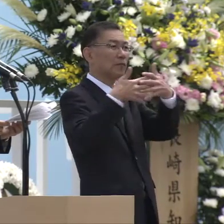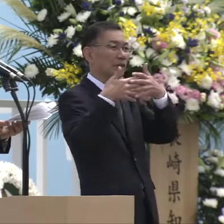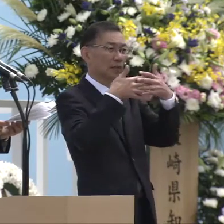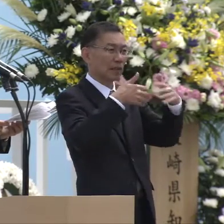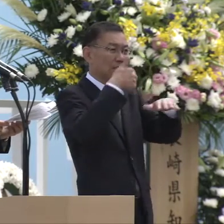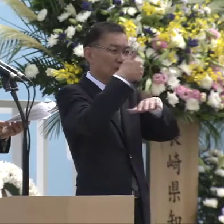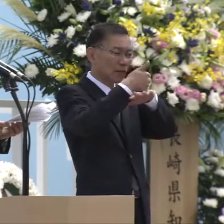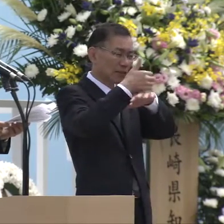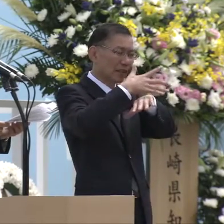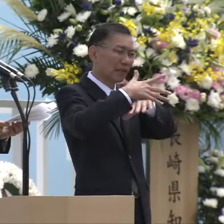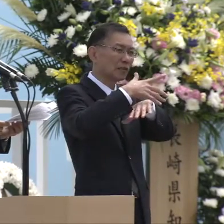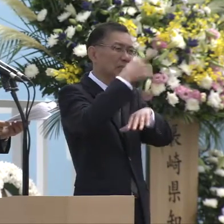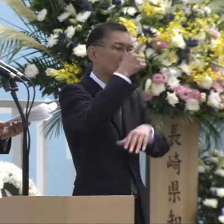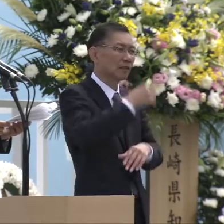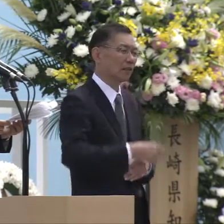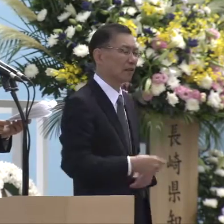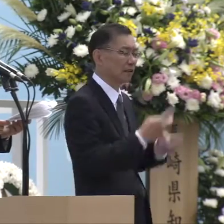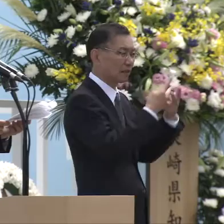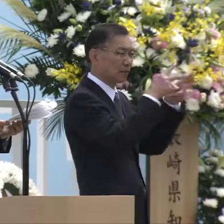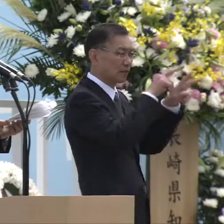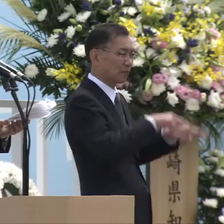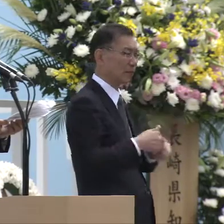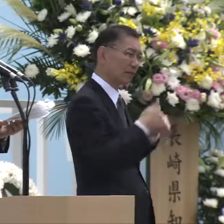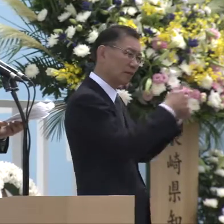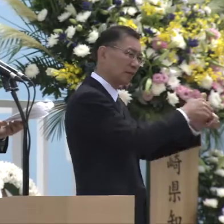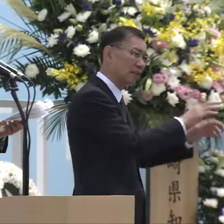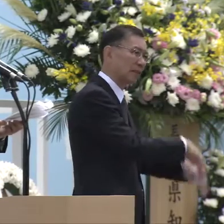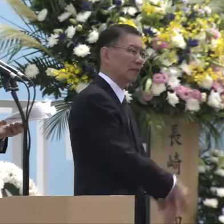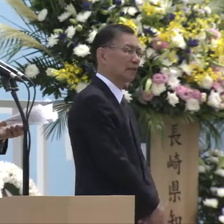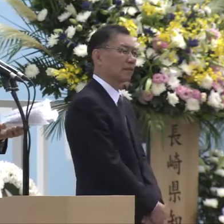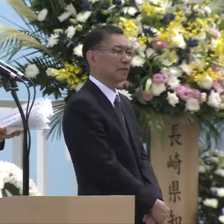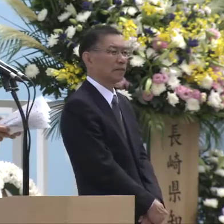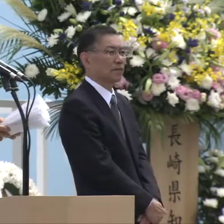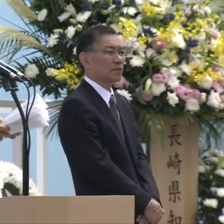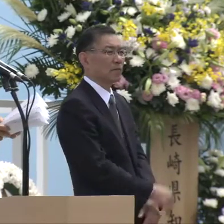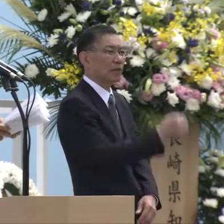visited Hiroshima as the first sitting U.S. president to do so.